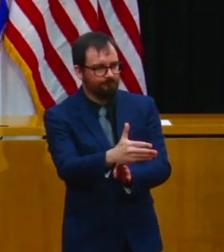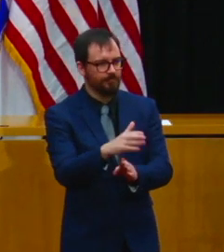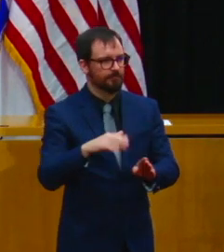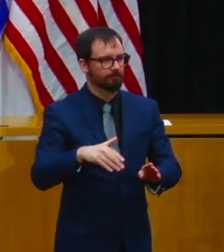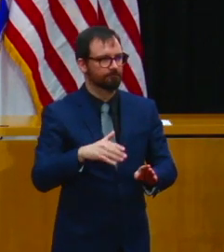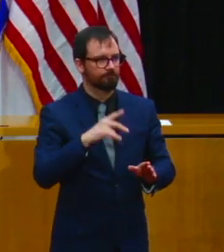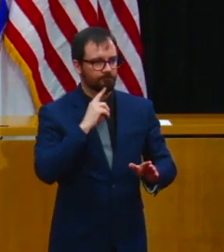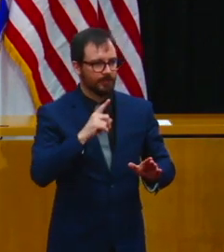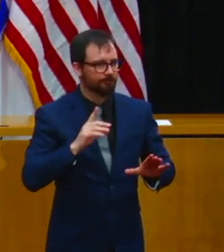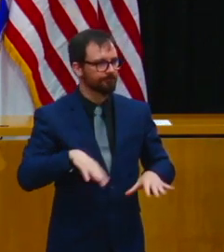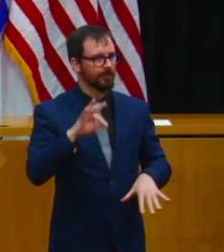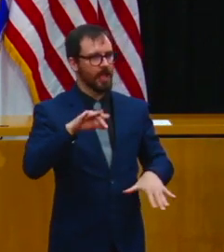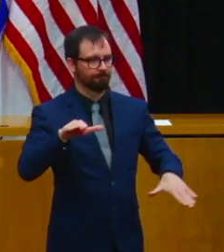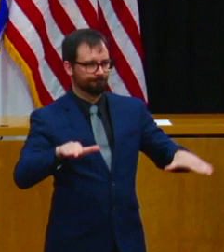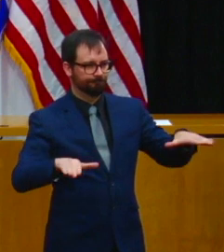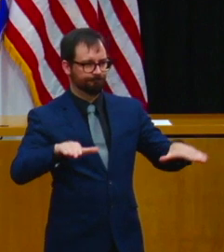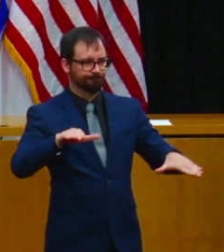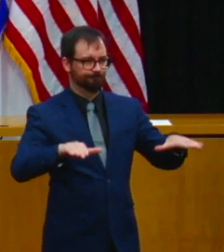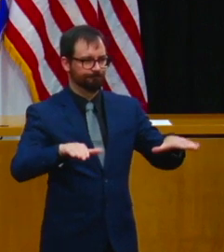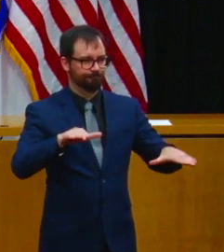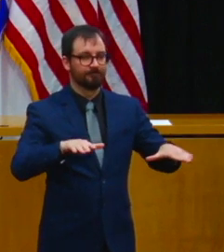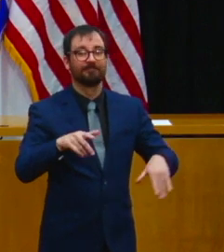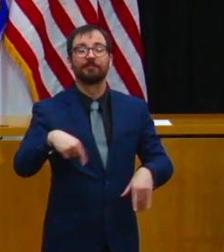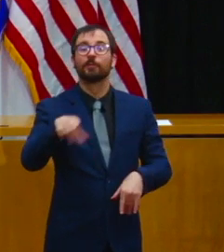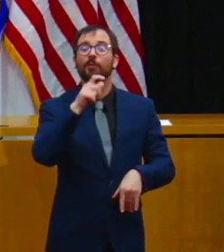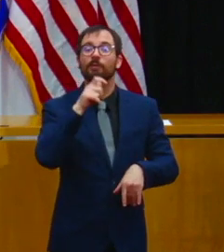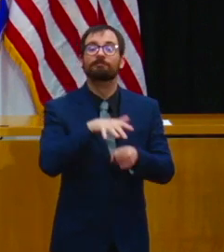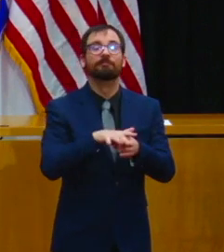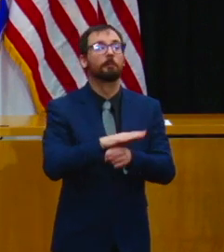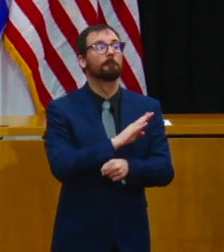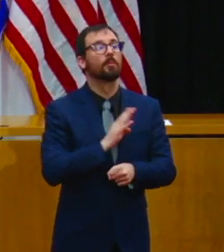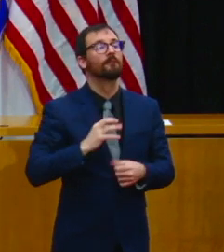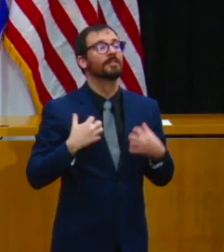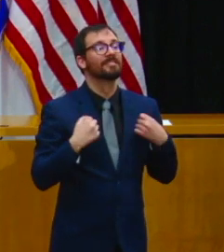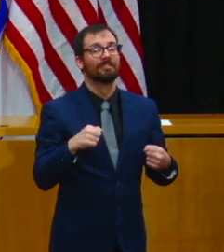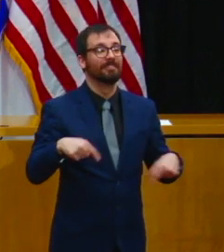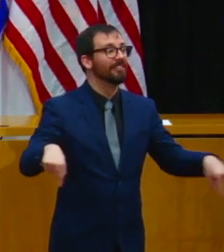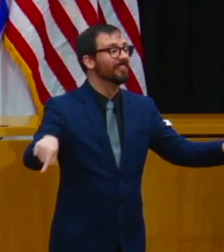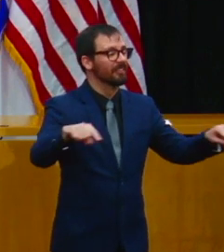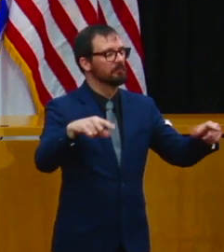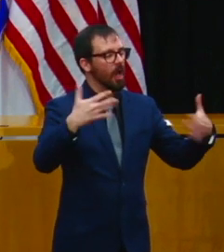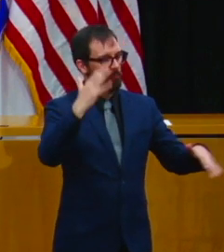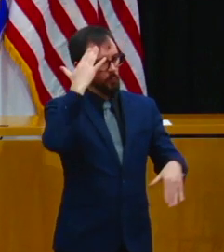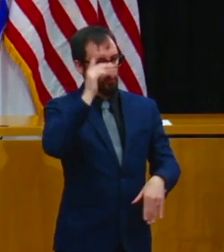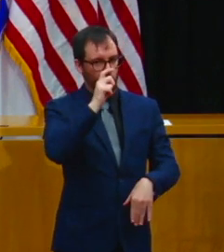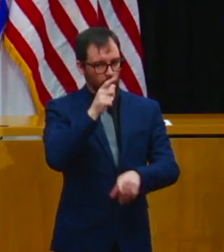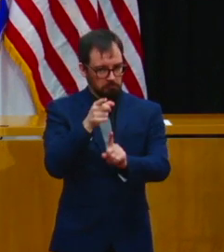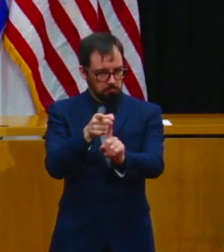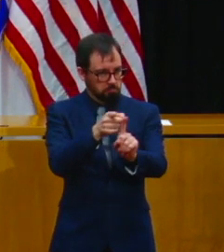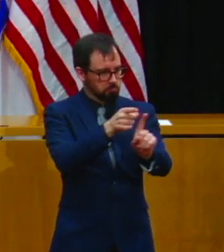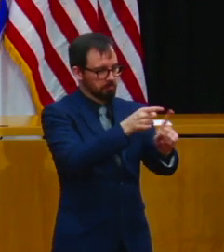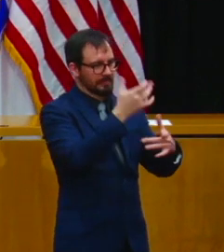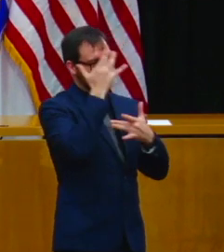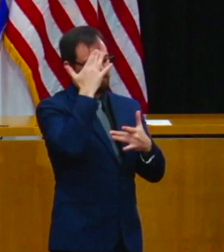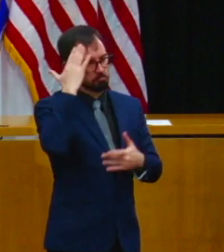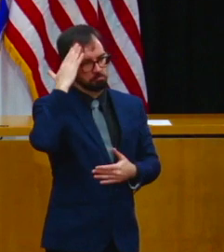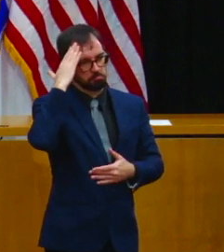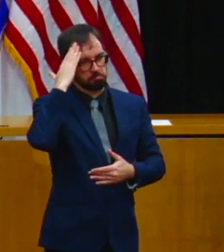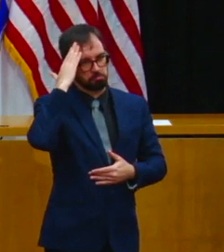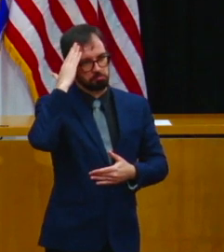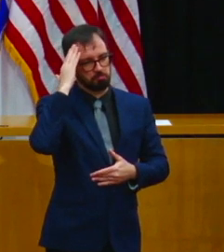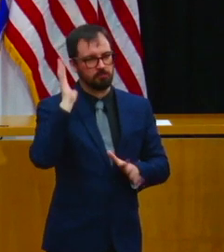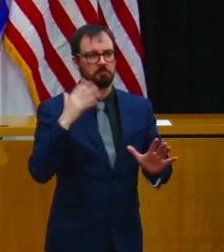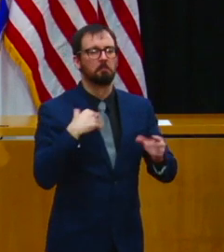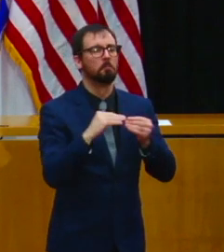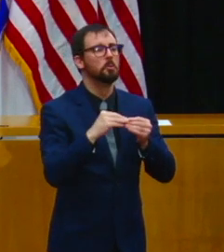communities. Isn't there a danger, though, that if you don't go town by town, that people may have a false impression that, oh, I don't hear anything coming out of